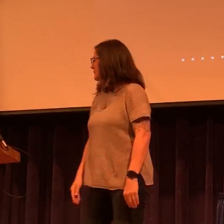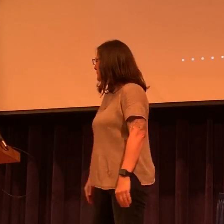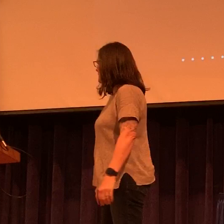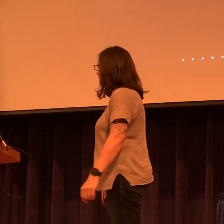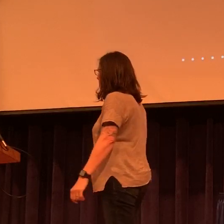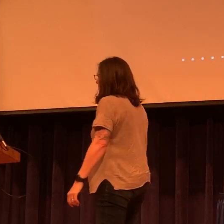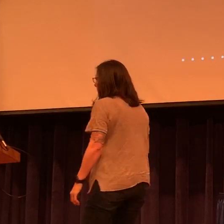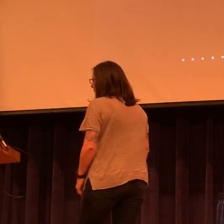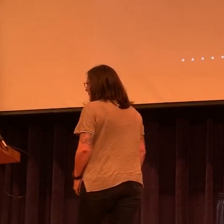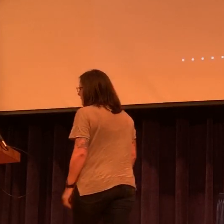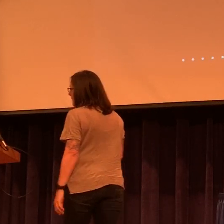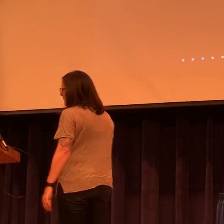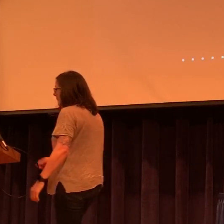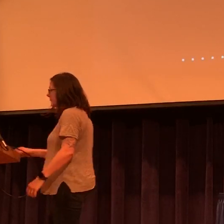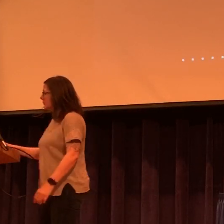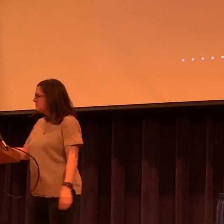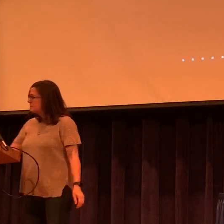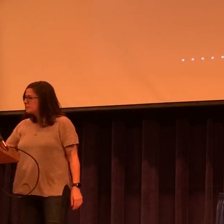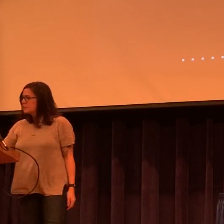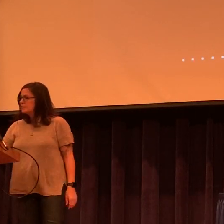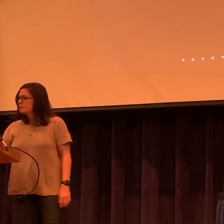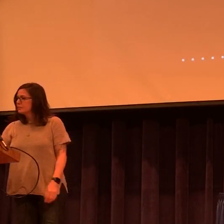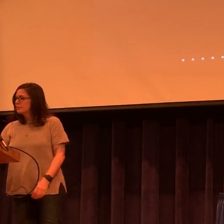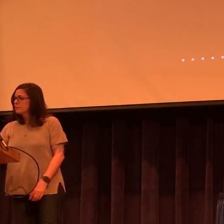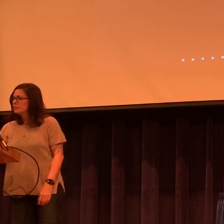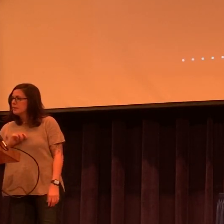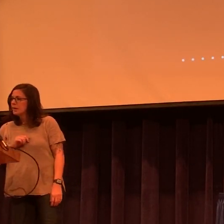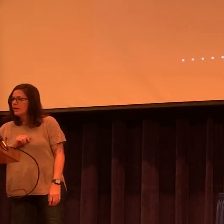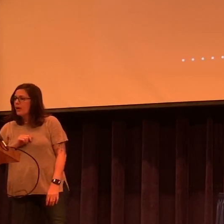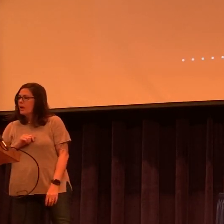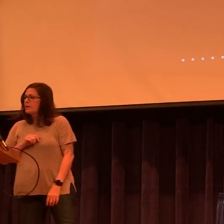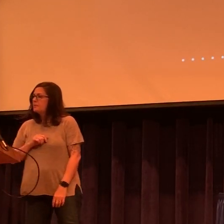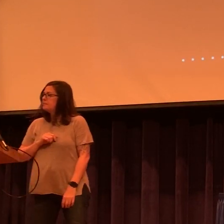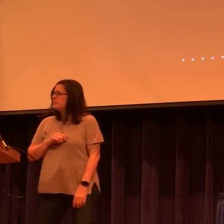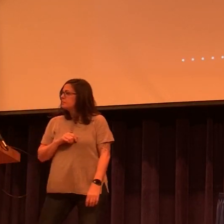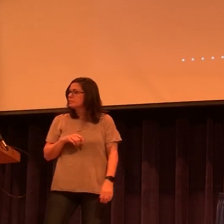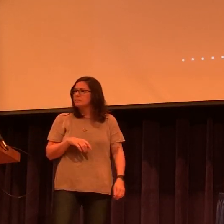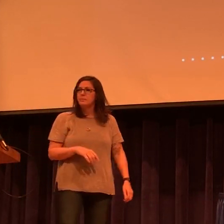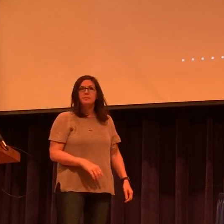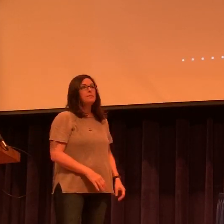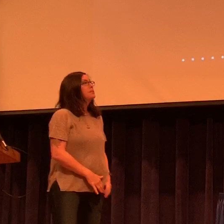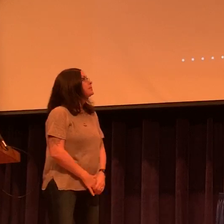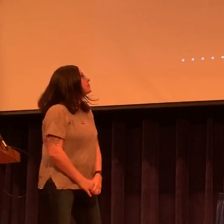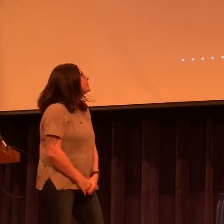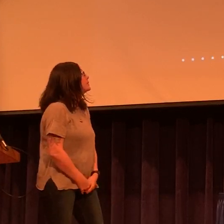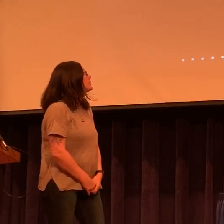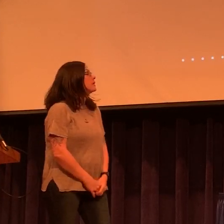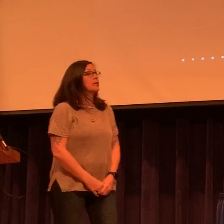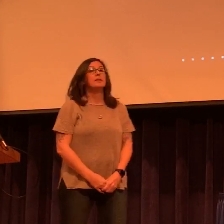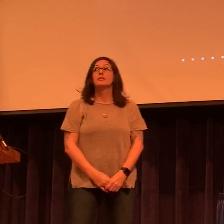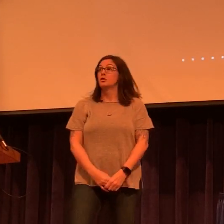have a place in linguistics. So this shouldn't be a question that we have to ponder any further.